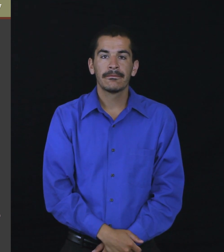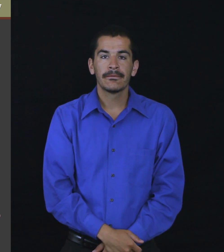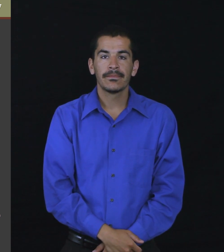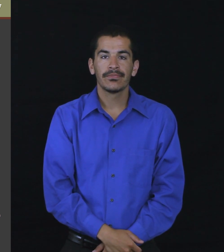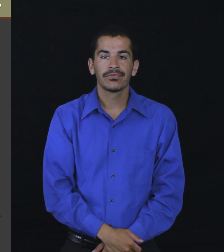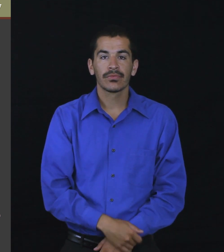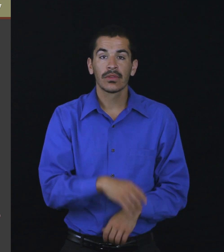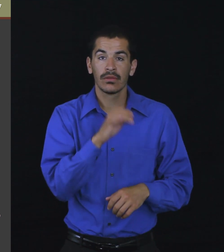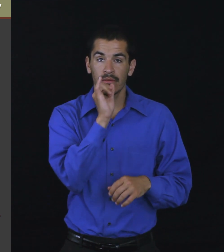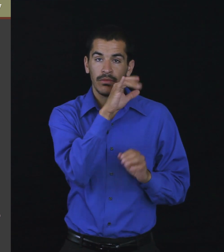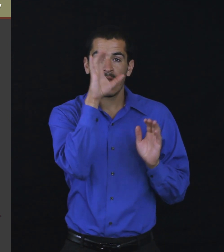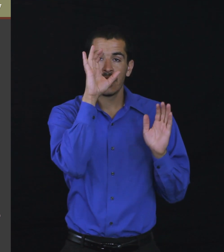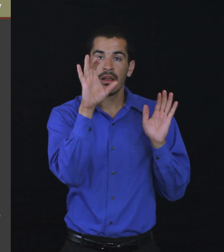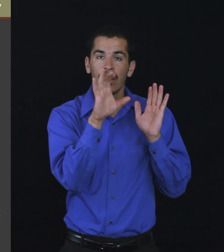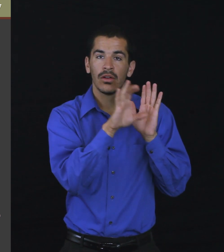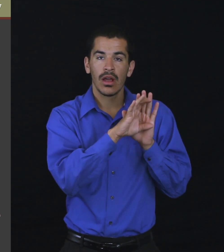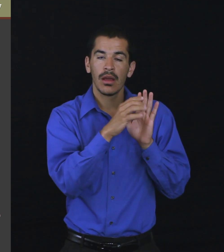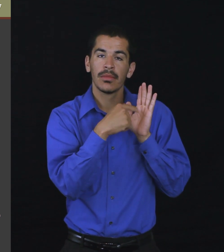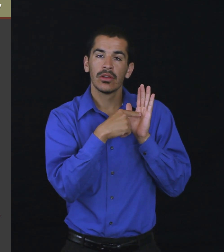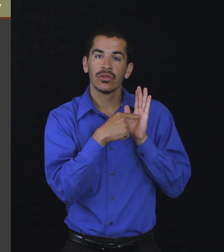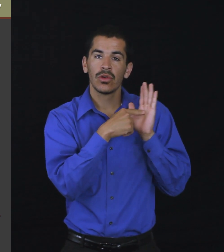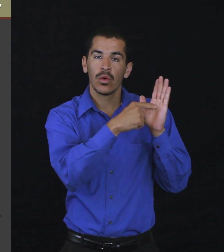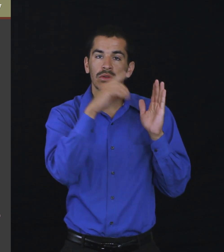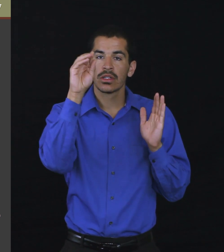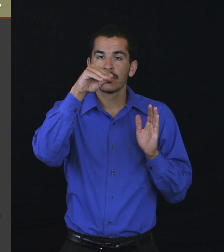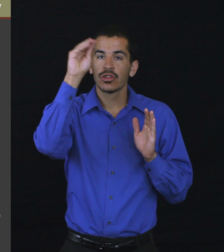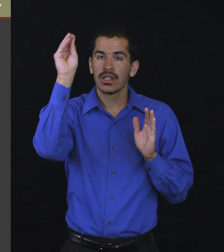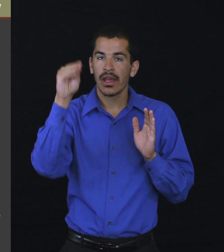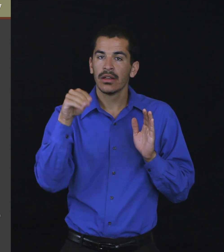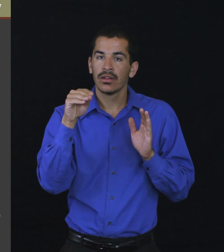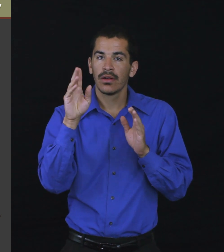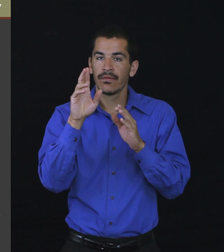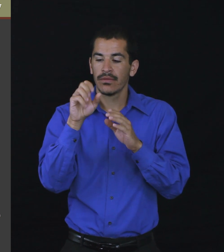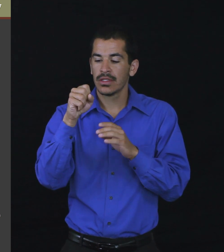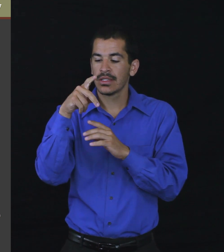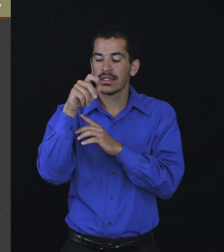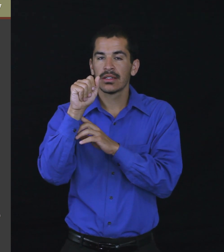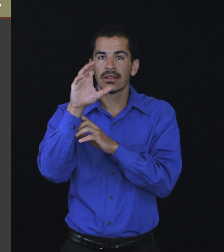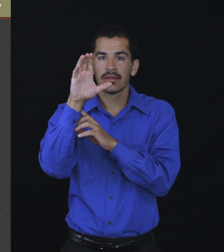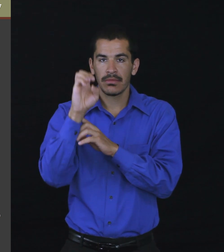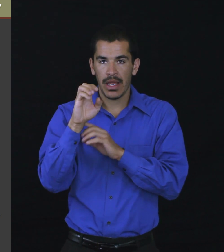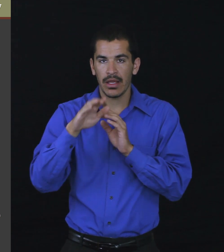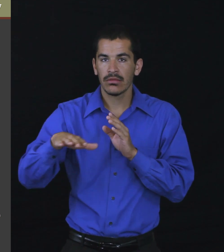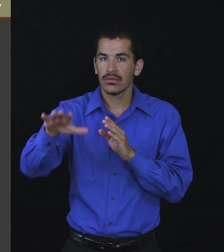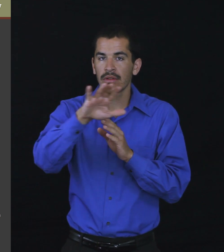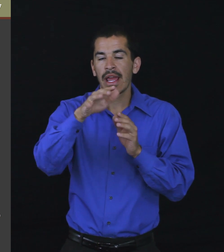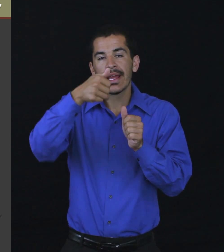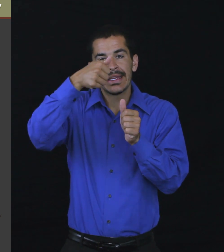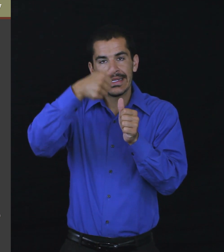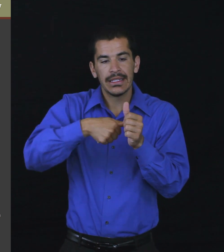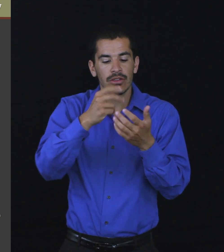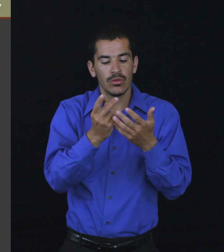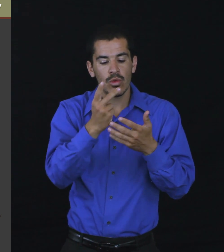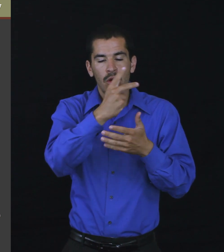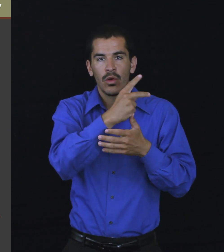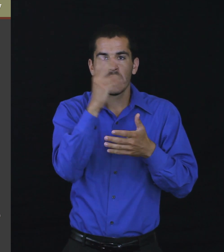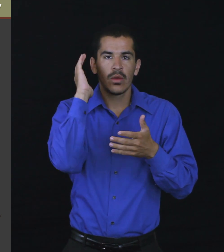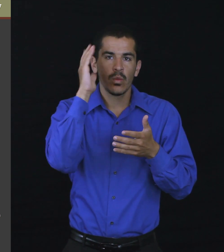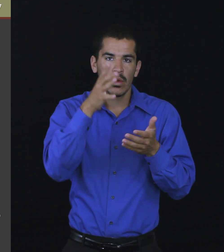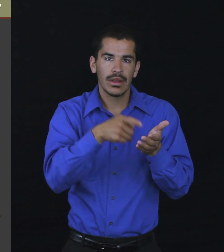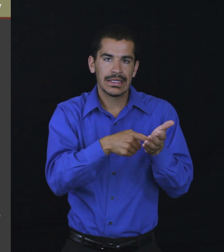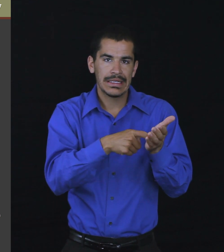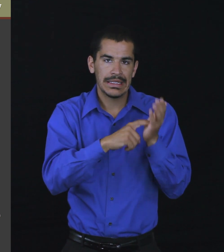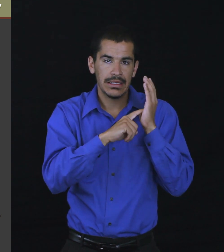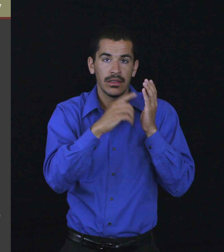This diagram shows the percentage of space that each of the priorities would need in